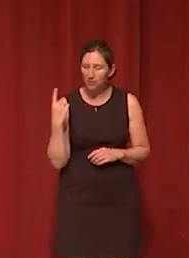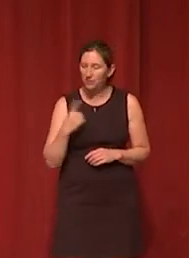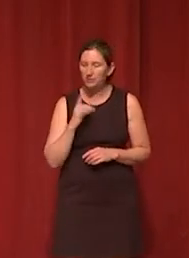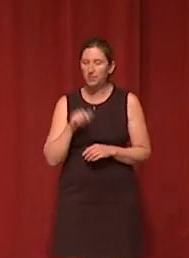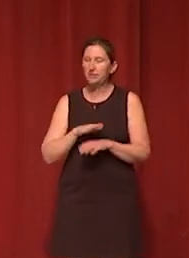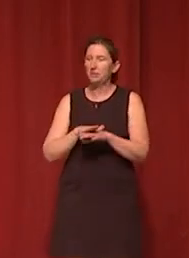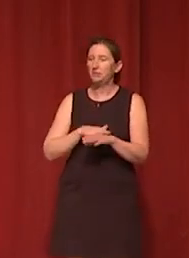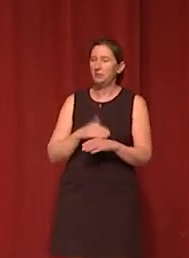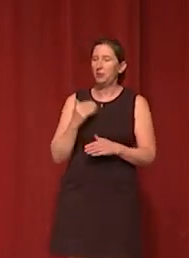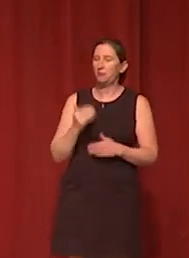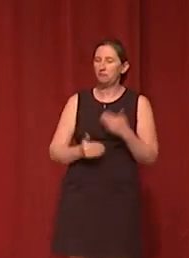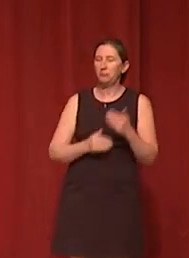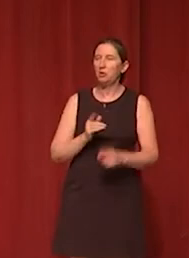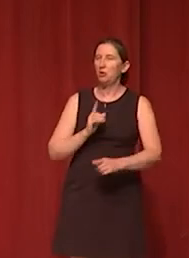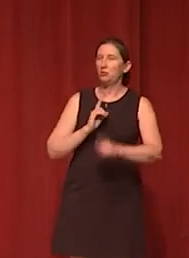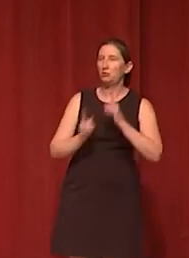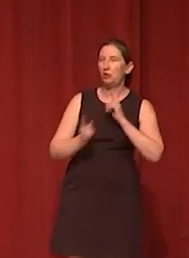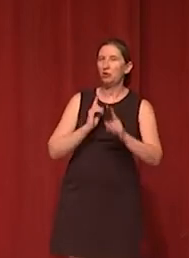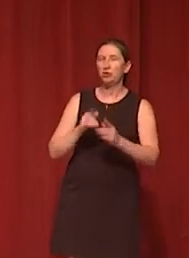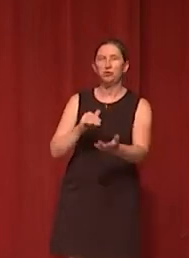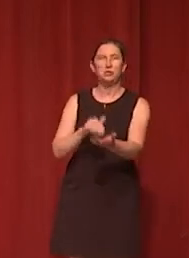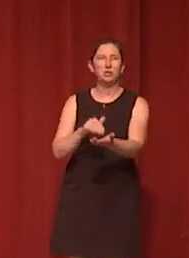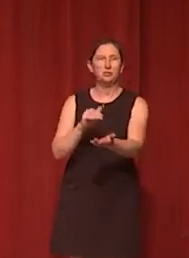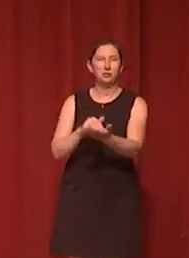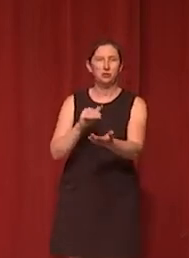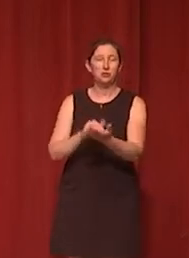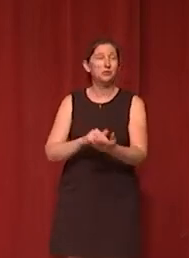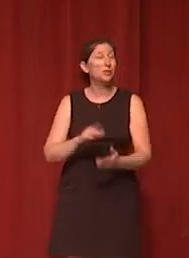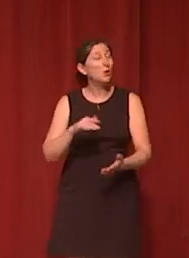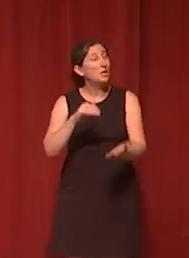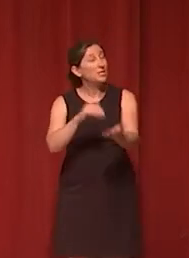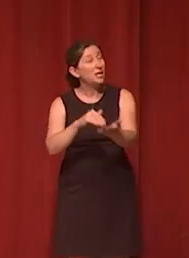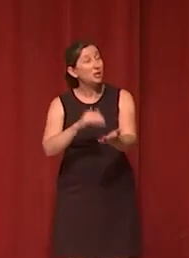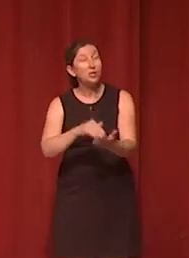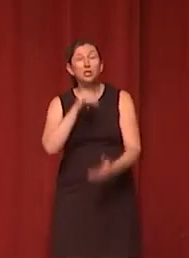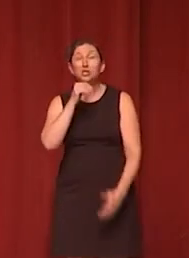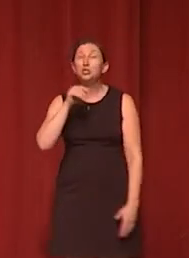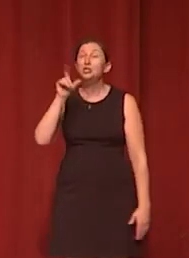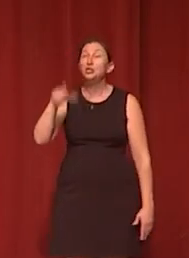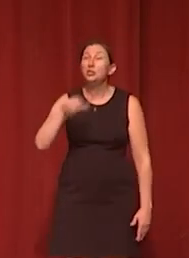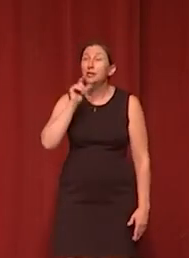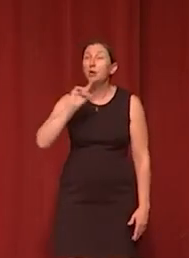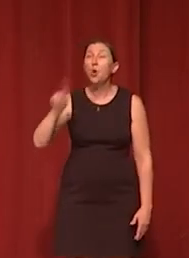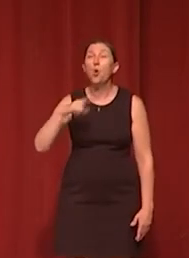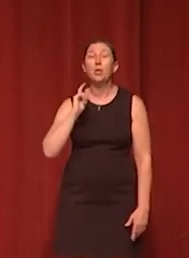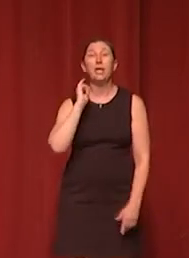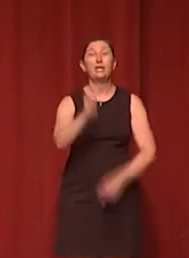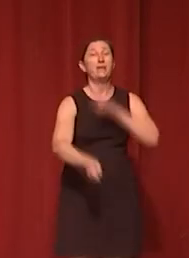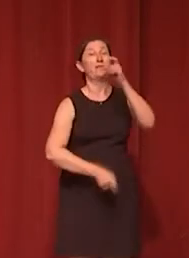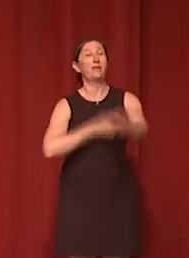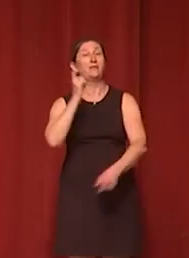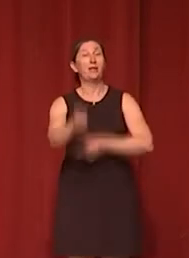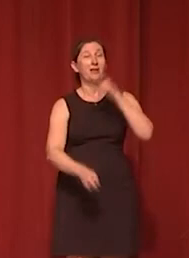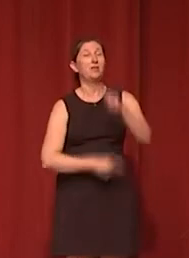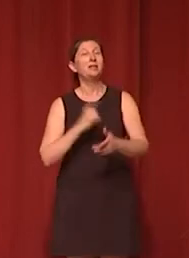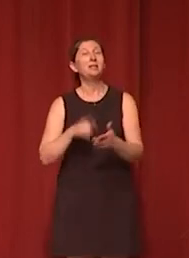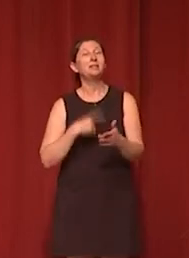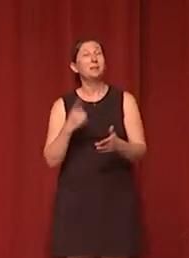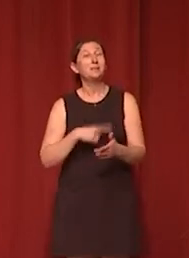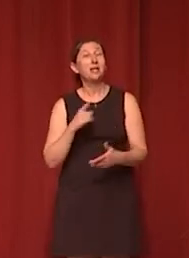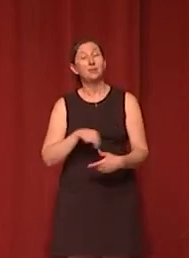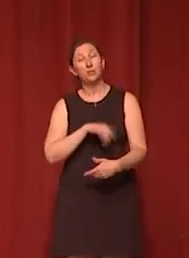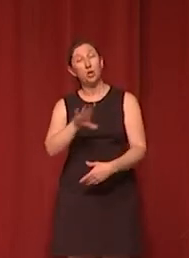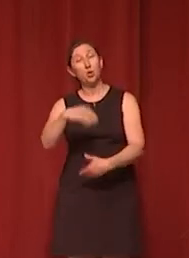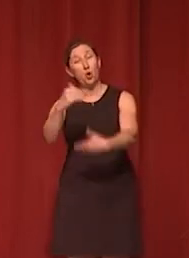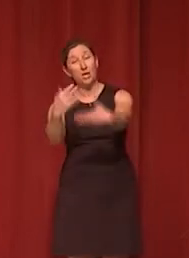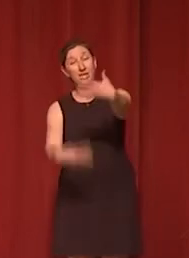know, it's really helpful to de-prescribe and not just prescribe. So cutting down the medicine list. Well, and Dr. Carlson, you had that